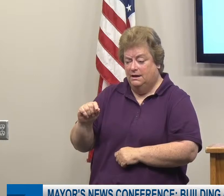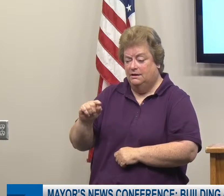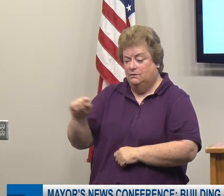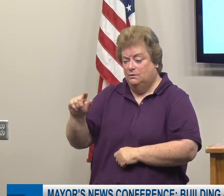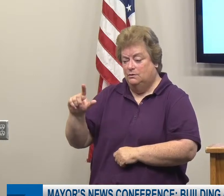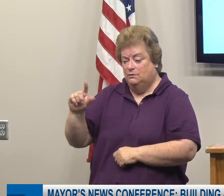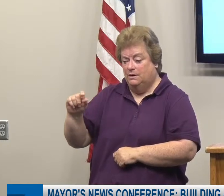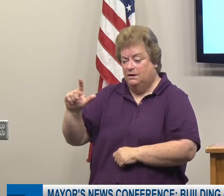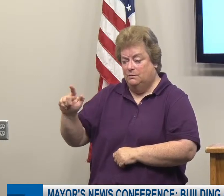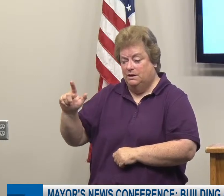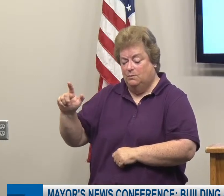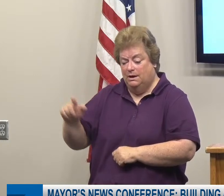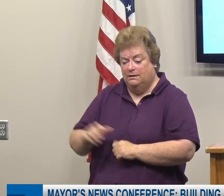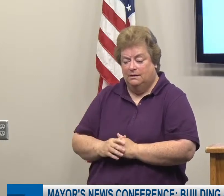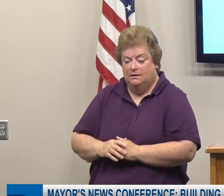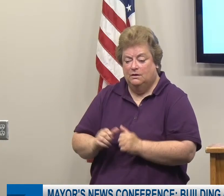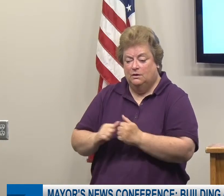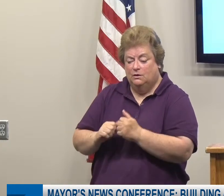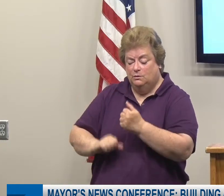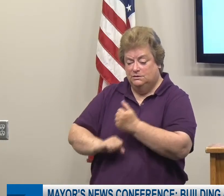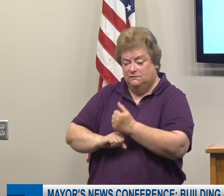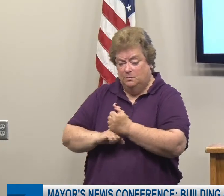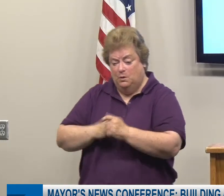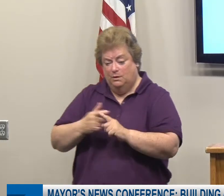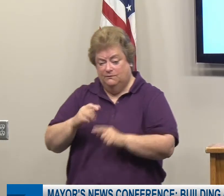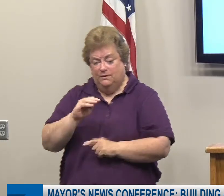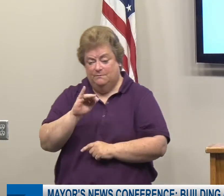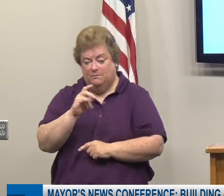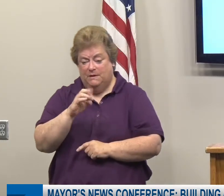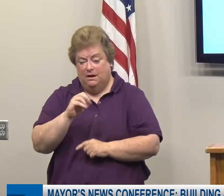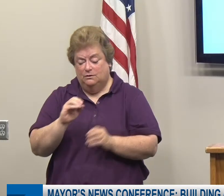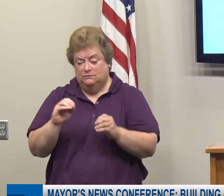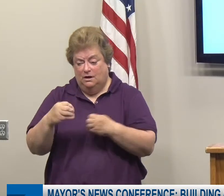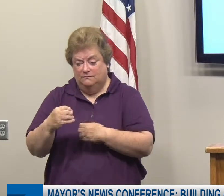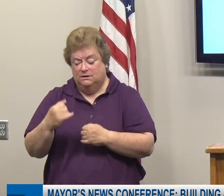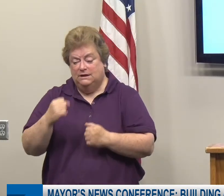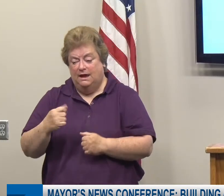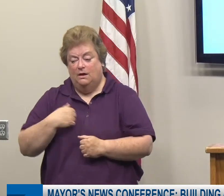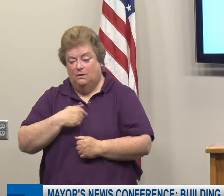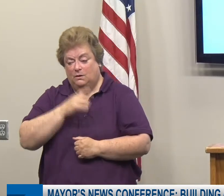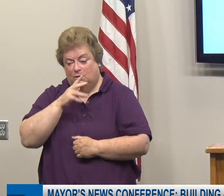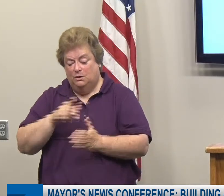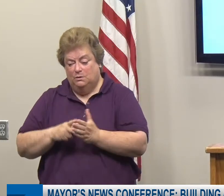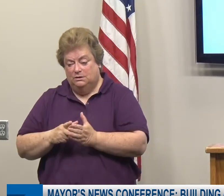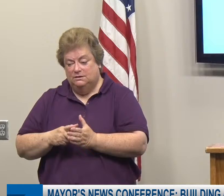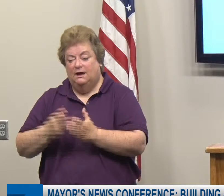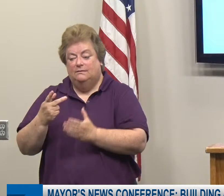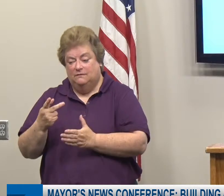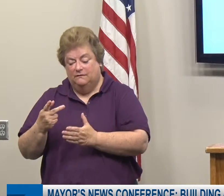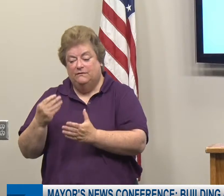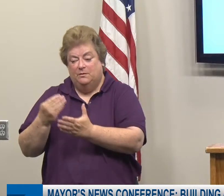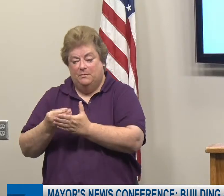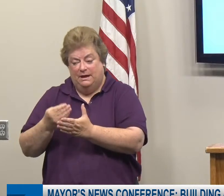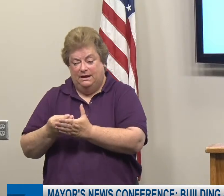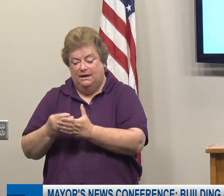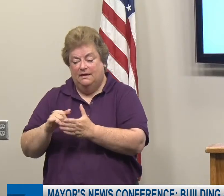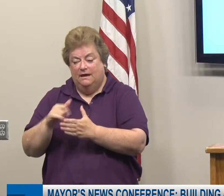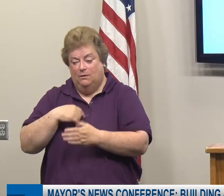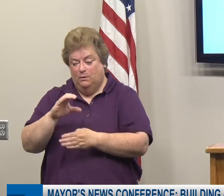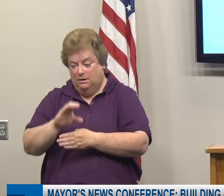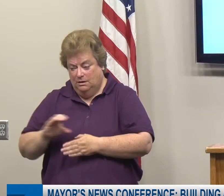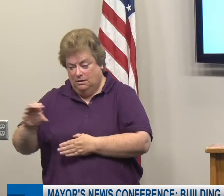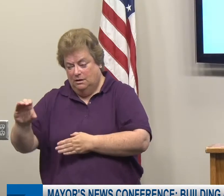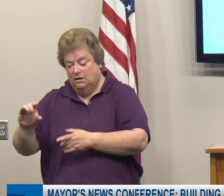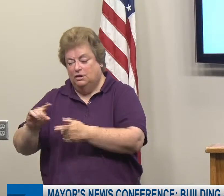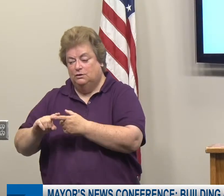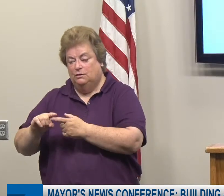2020-2021, with the support of the mayor's office, we doubled the amount of money that we are placing